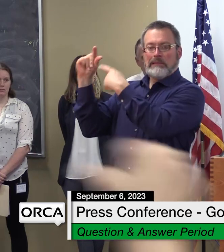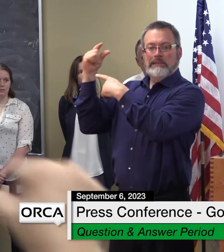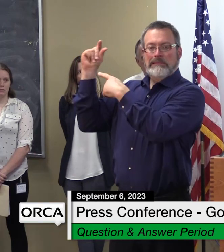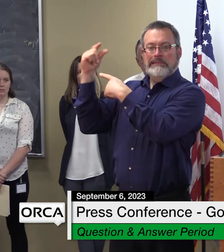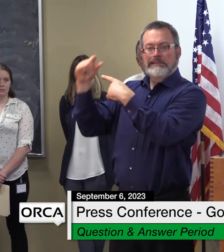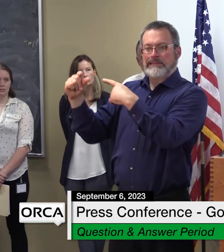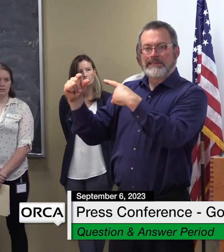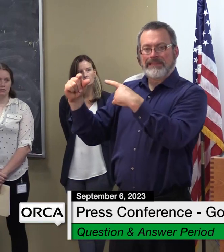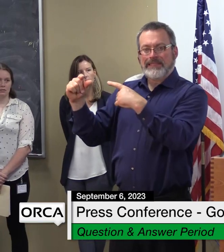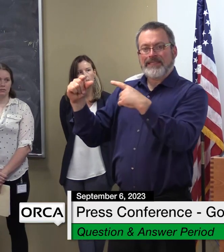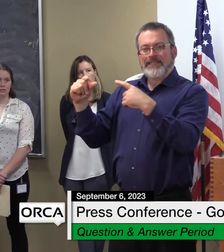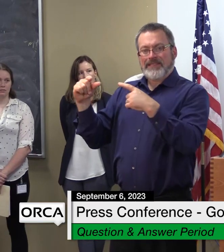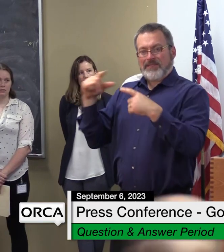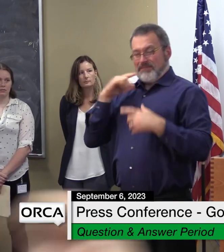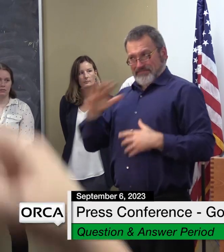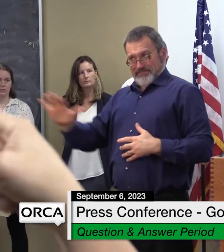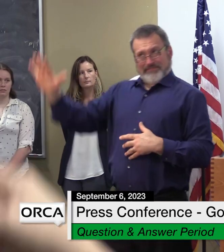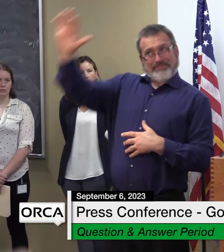recover. So this